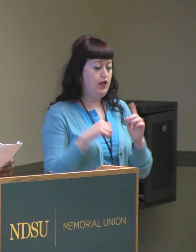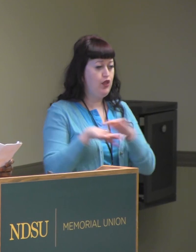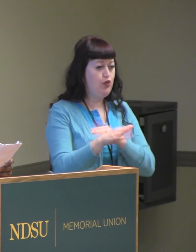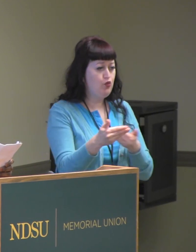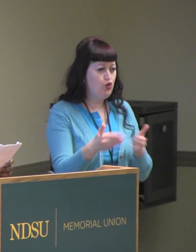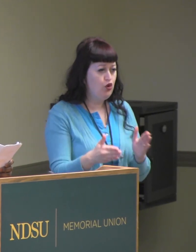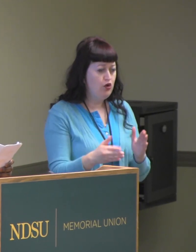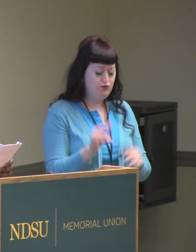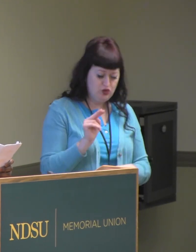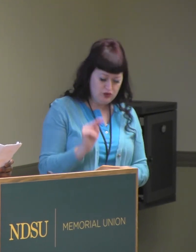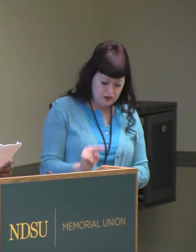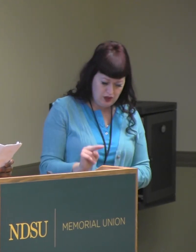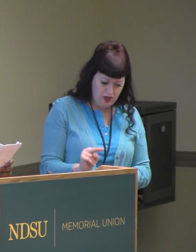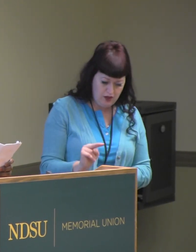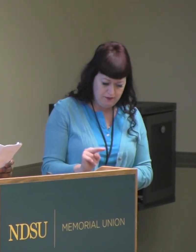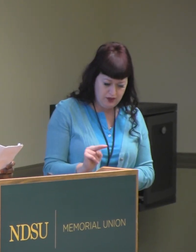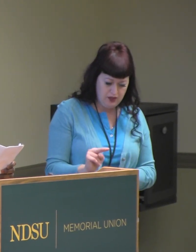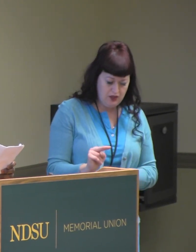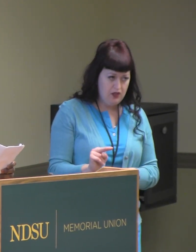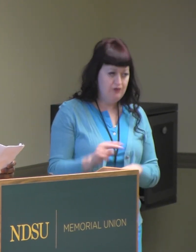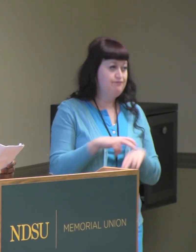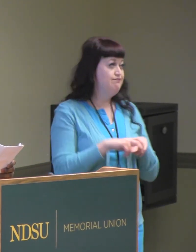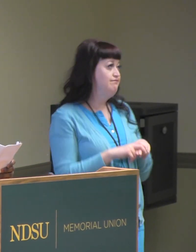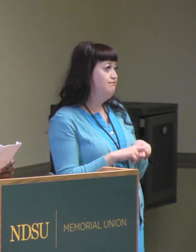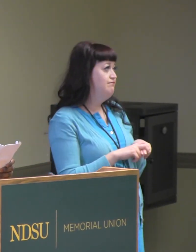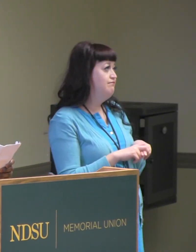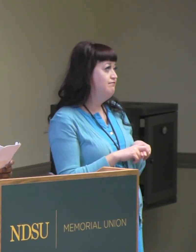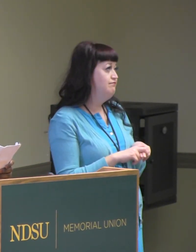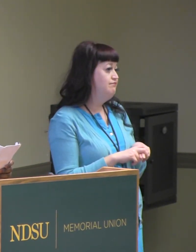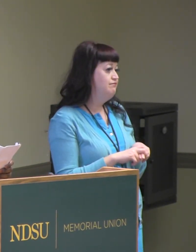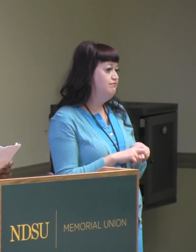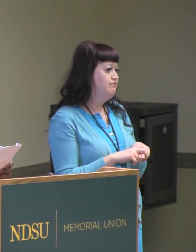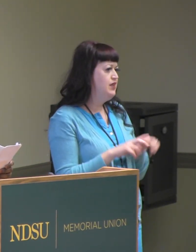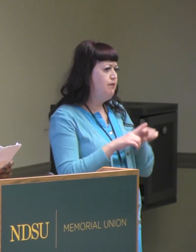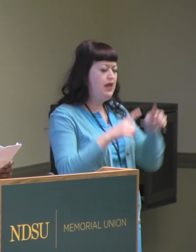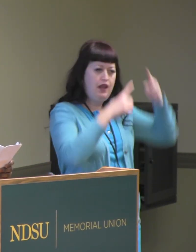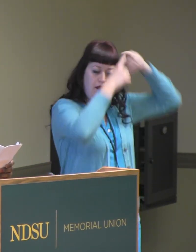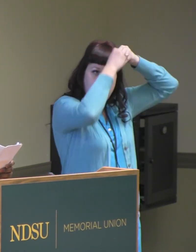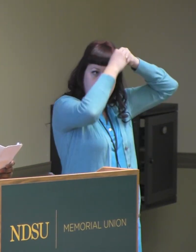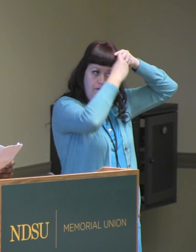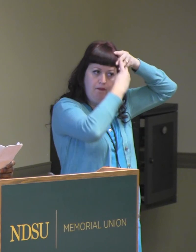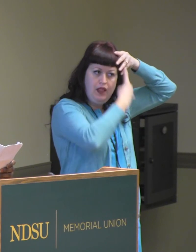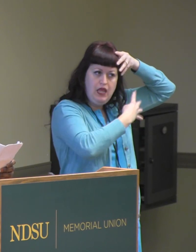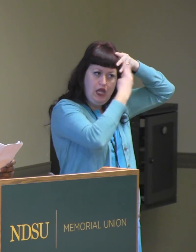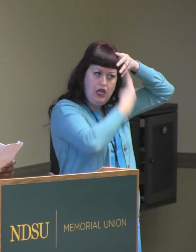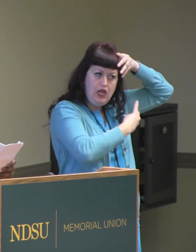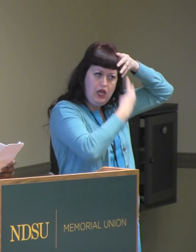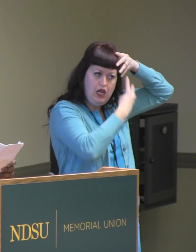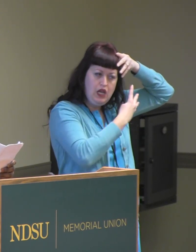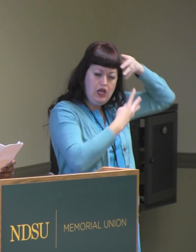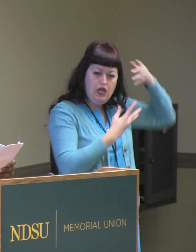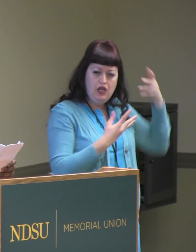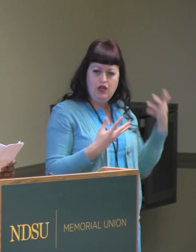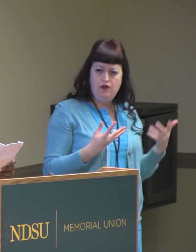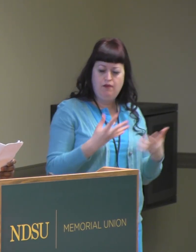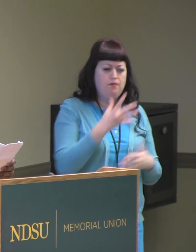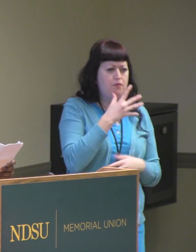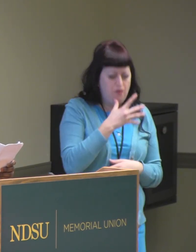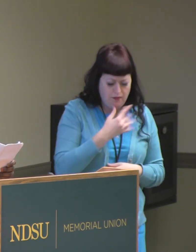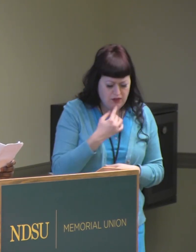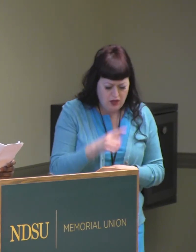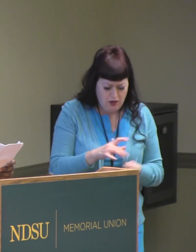she saw me sitting right where she left me, but was bleeding from my head. My mom thought I had put a medicine on